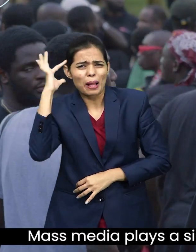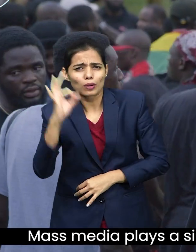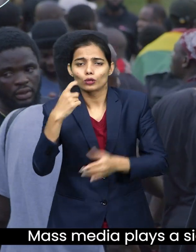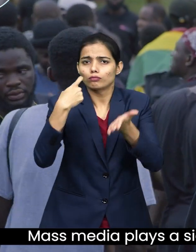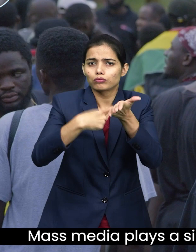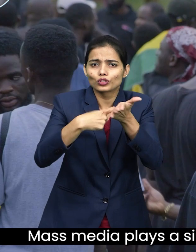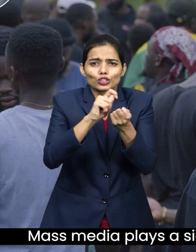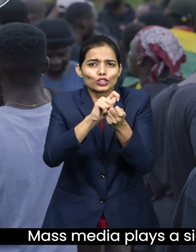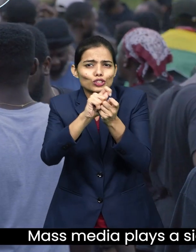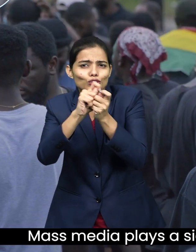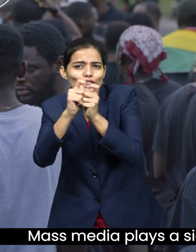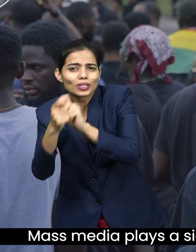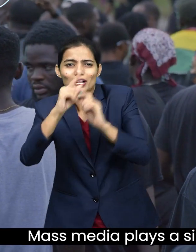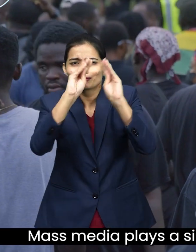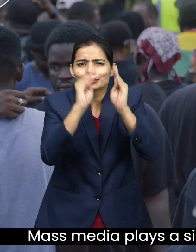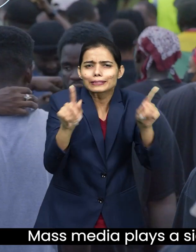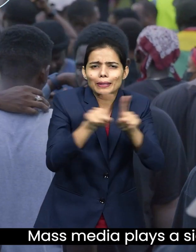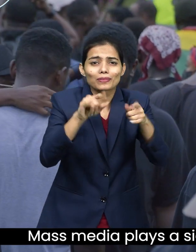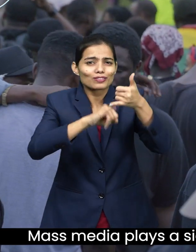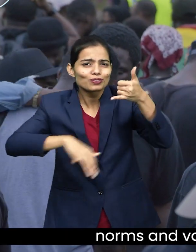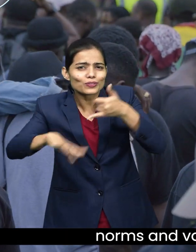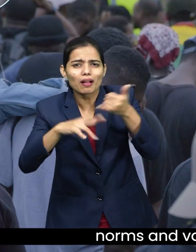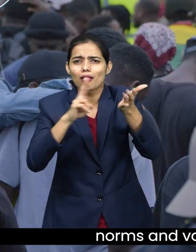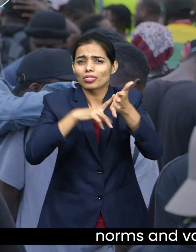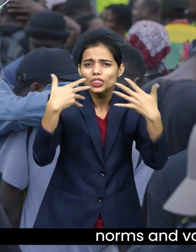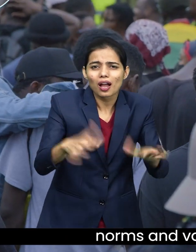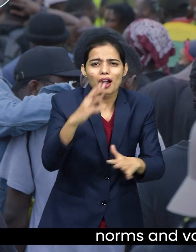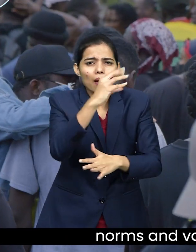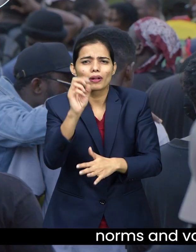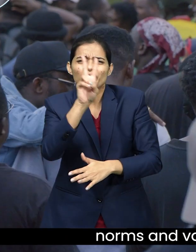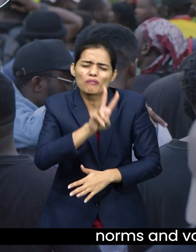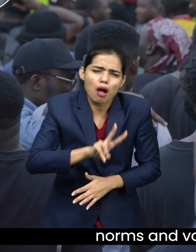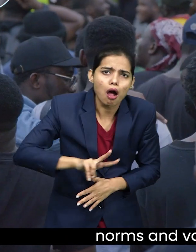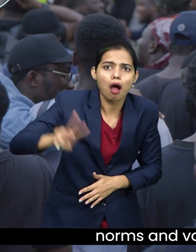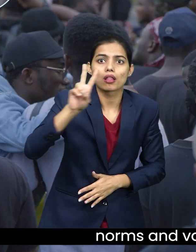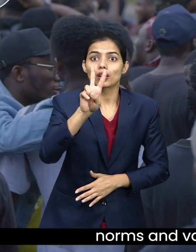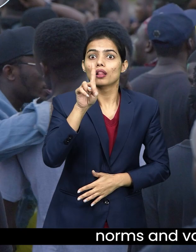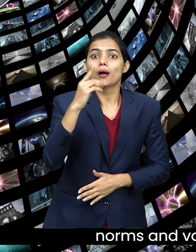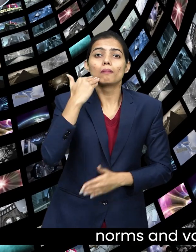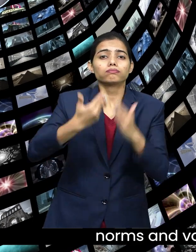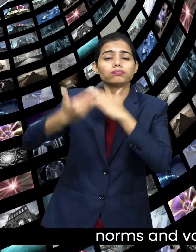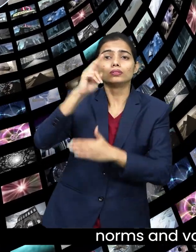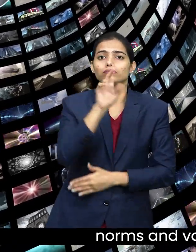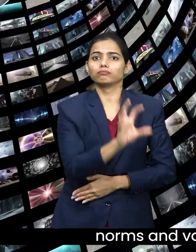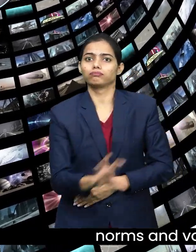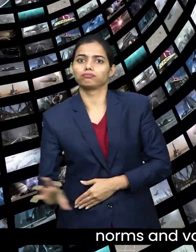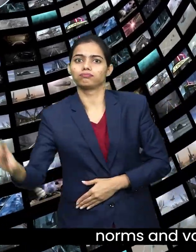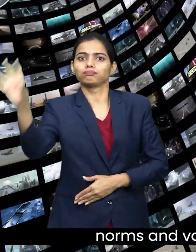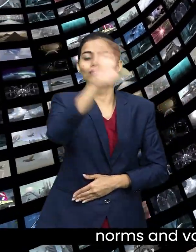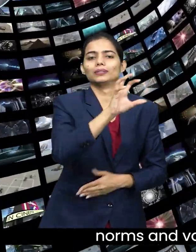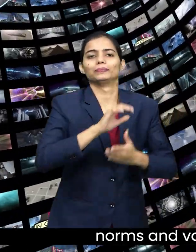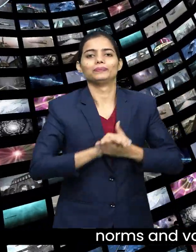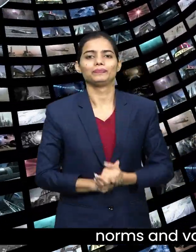Mass media plays a significant role in shaping societal norms and values in the 21st century.